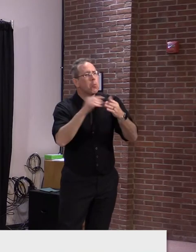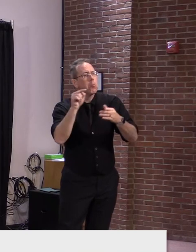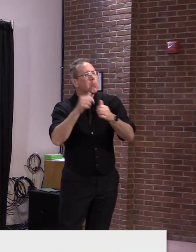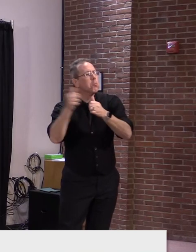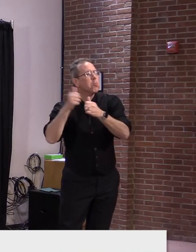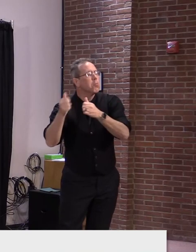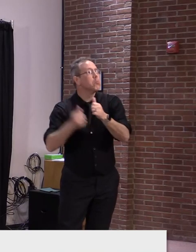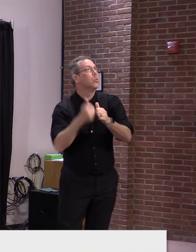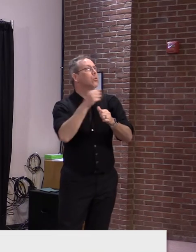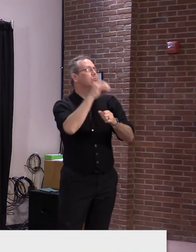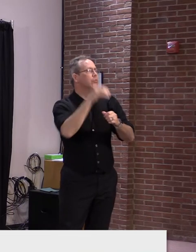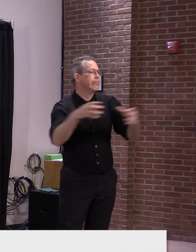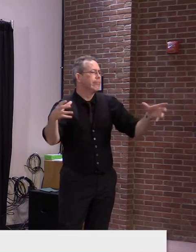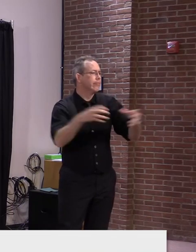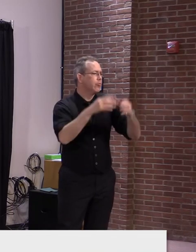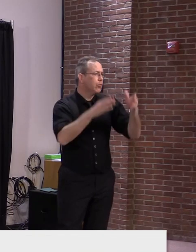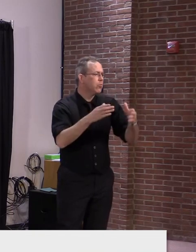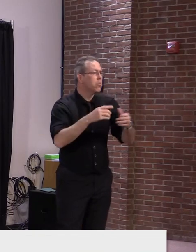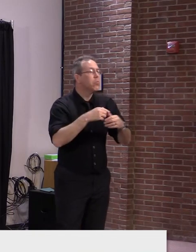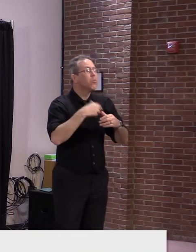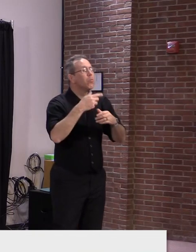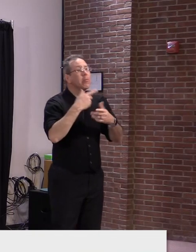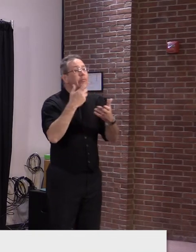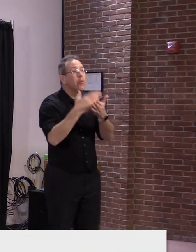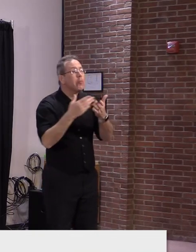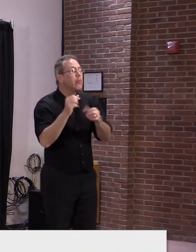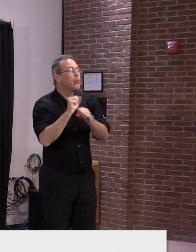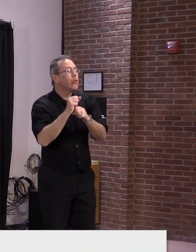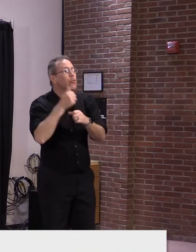typically 2 to 3 days a week.